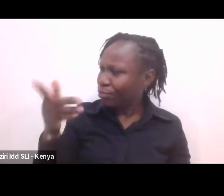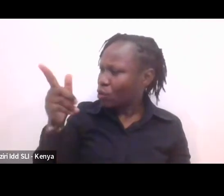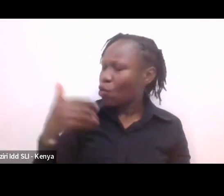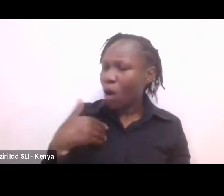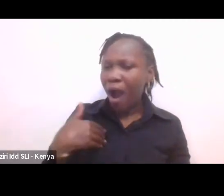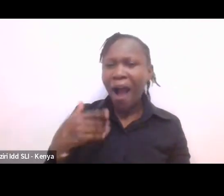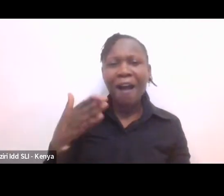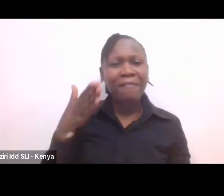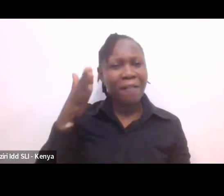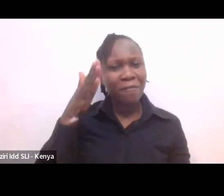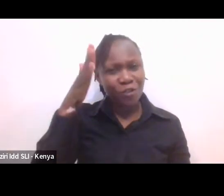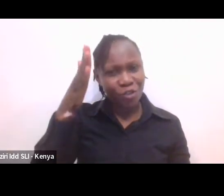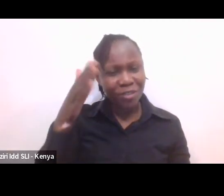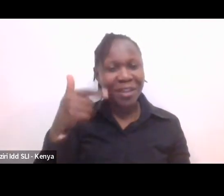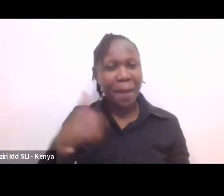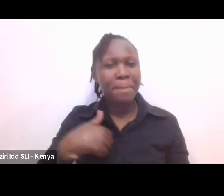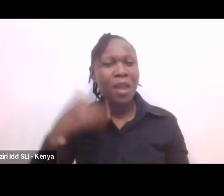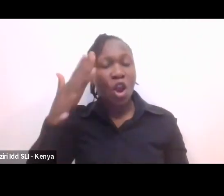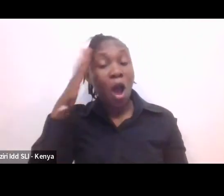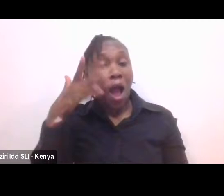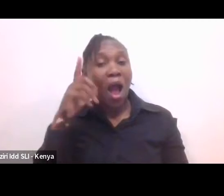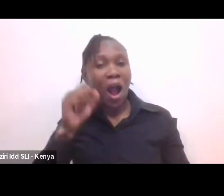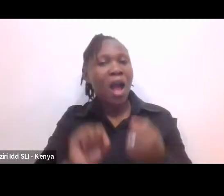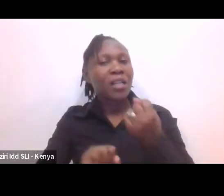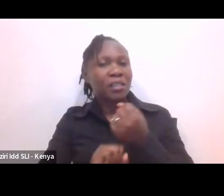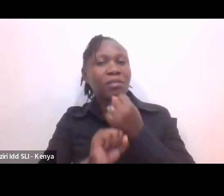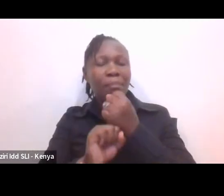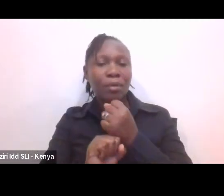there. Let's get on with it.